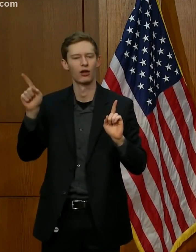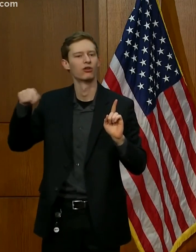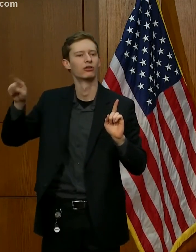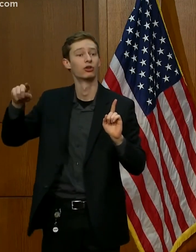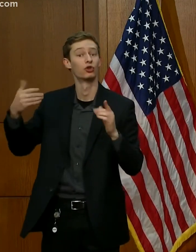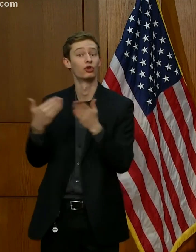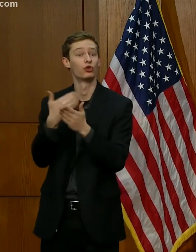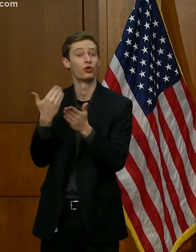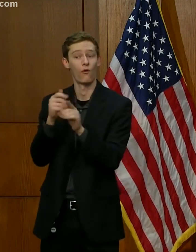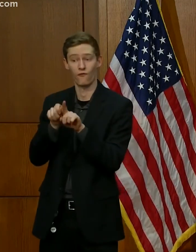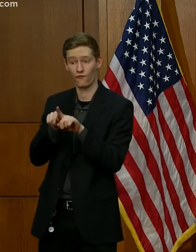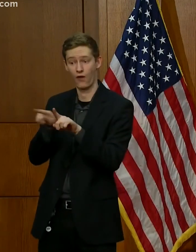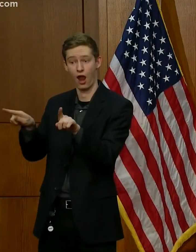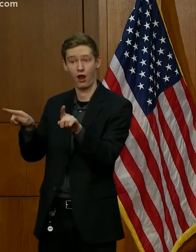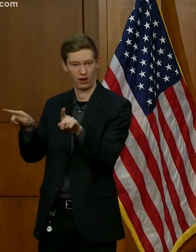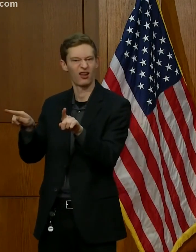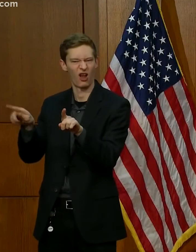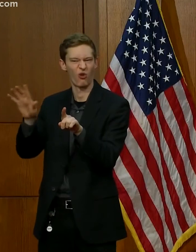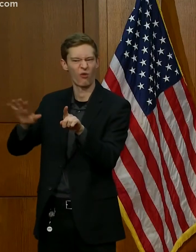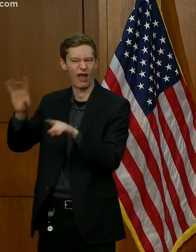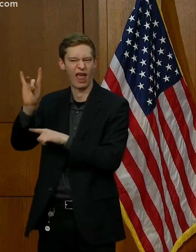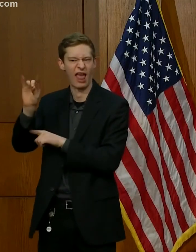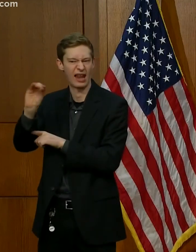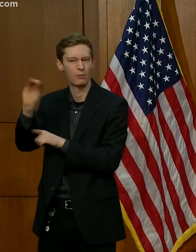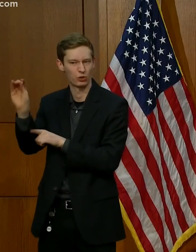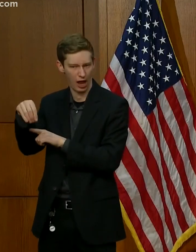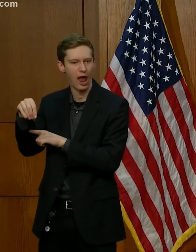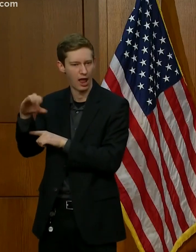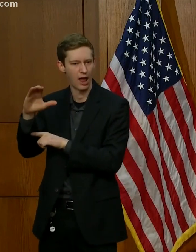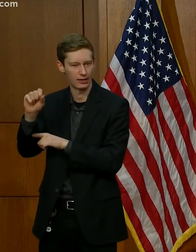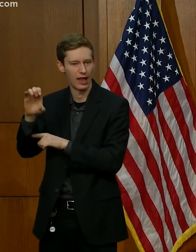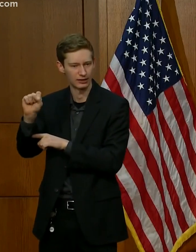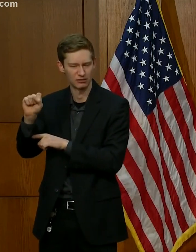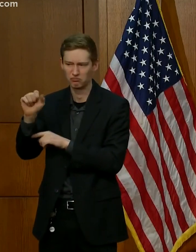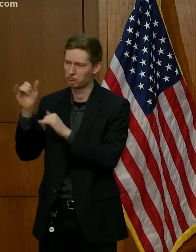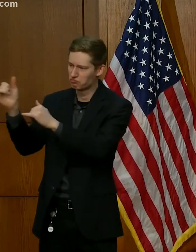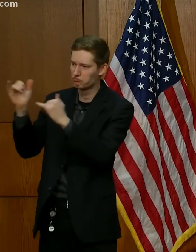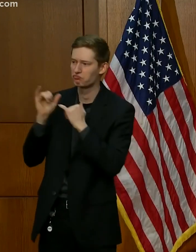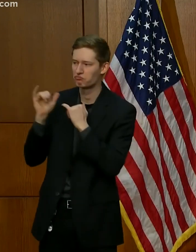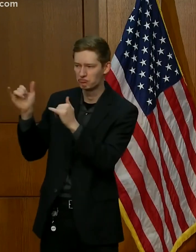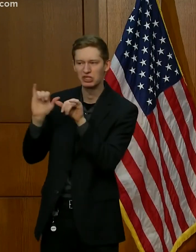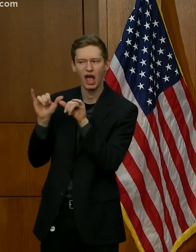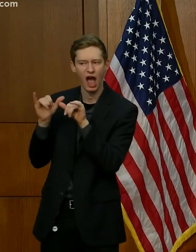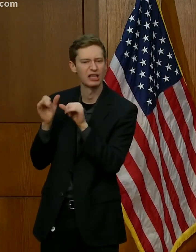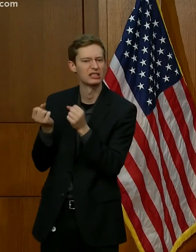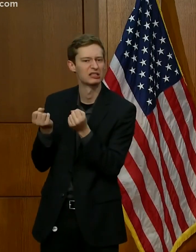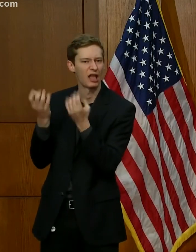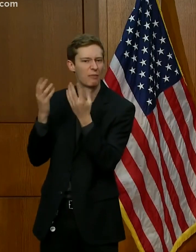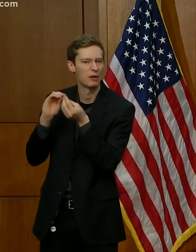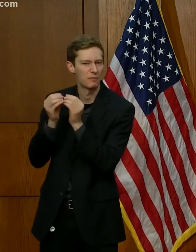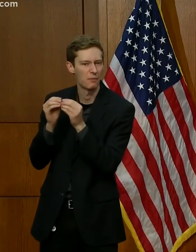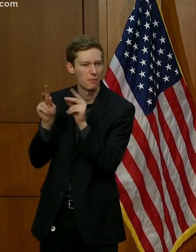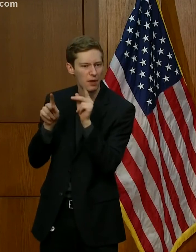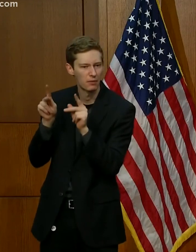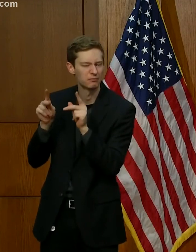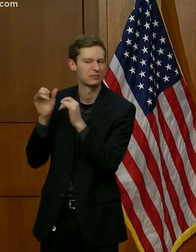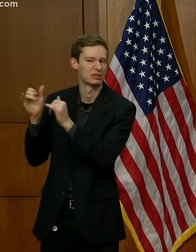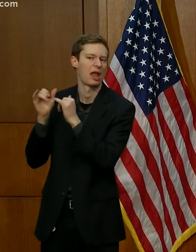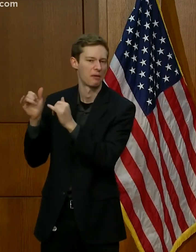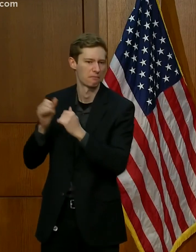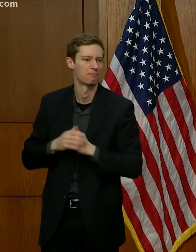cases in a country that is about the same size of Virginia. These variants make it even more urgent to get as